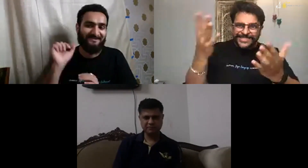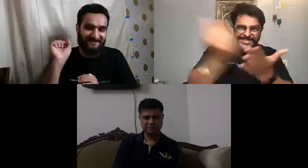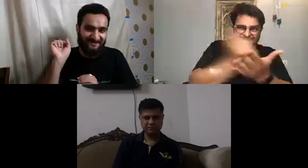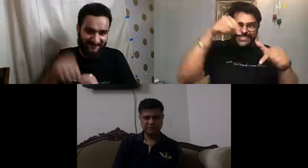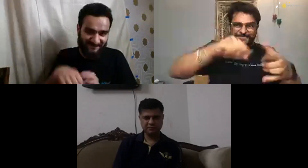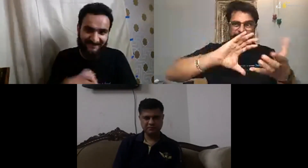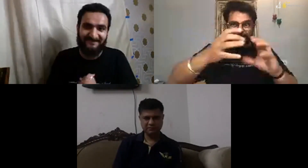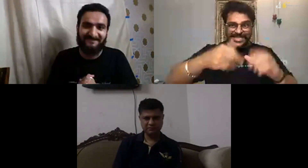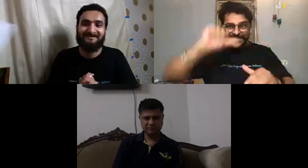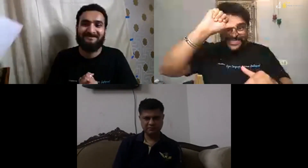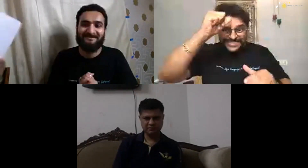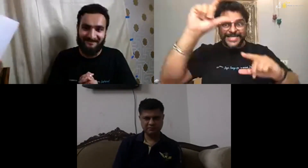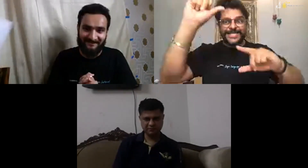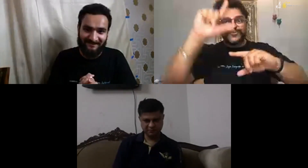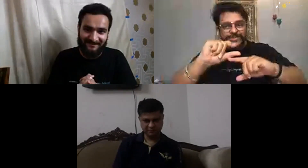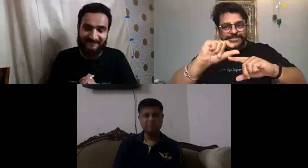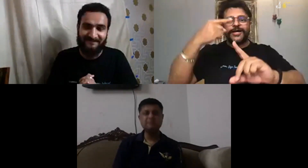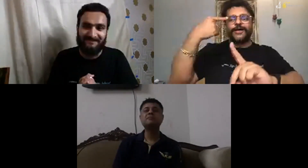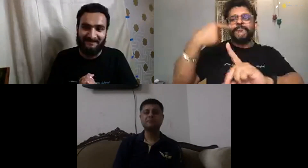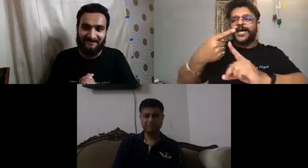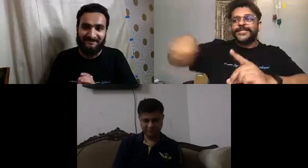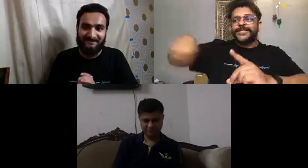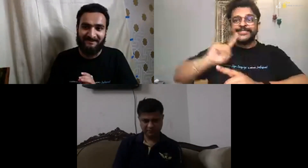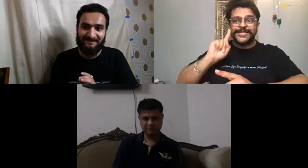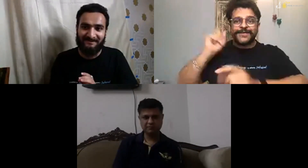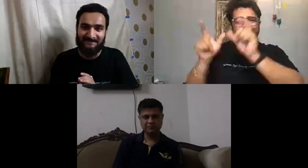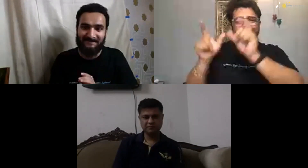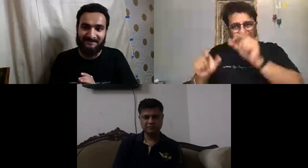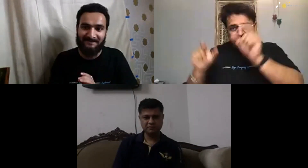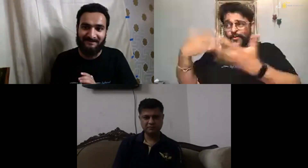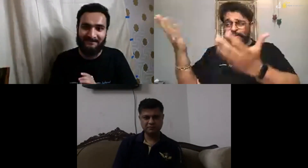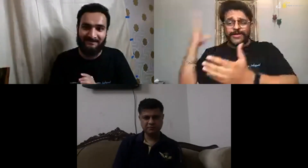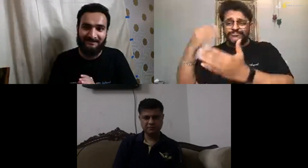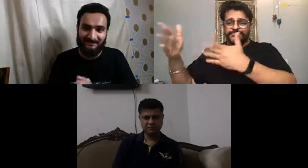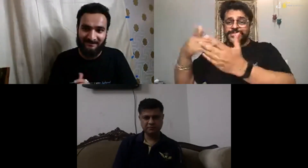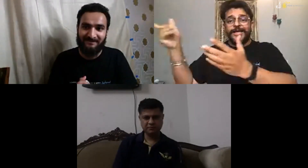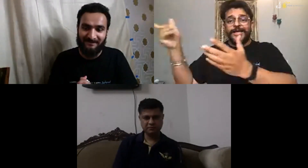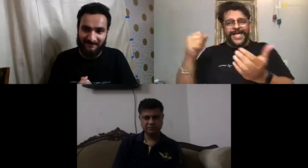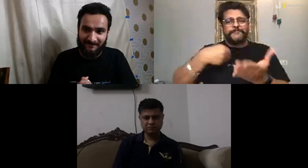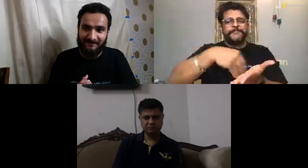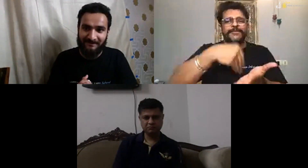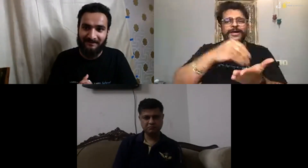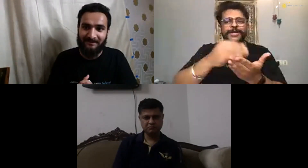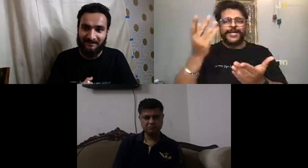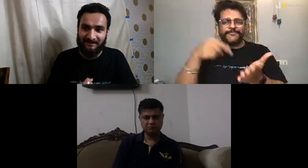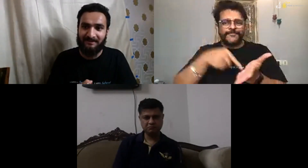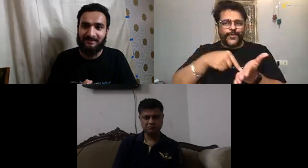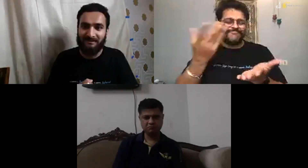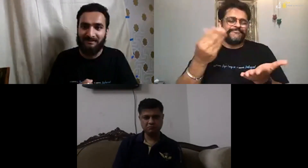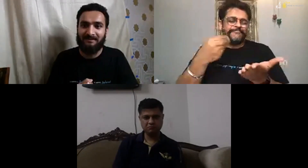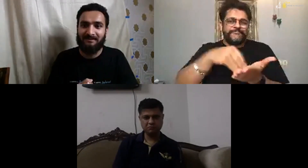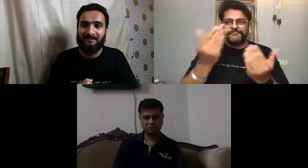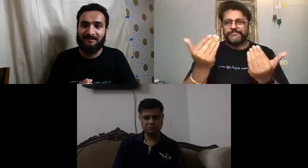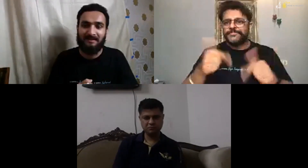people. So grab the opportunity and make it in India in a cheaper cost so that deaf people can actually buy it,